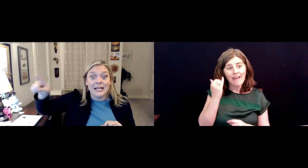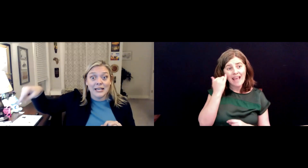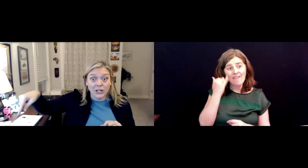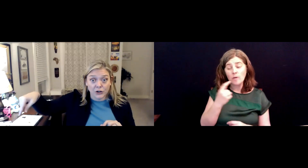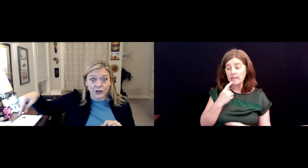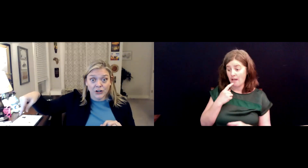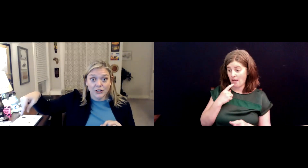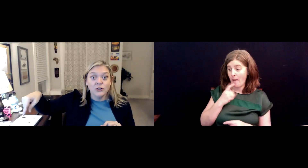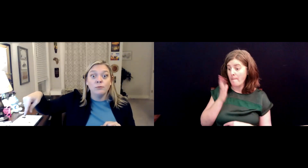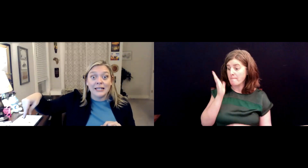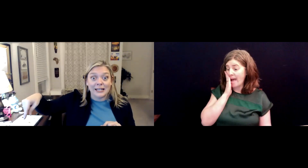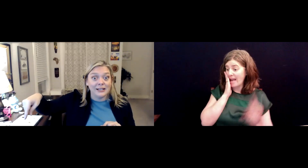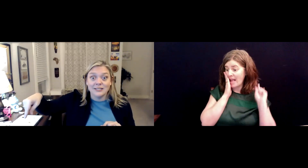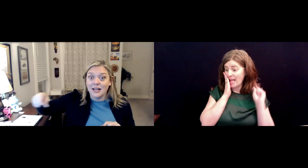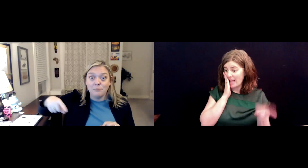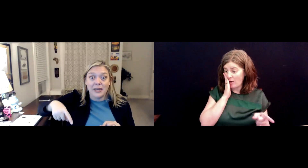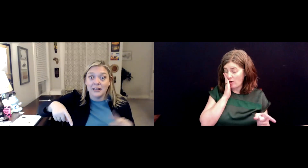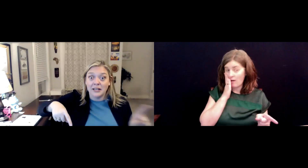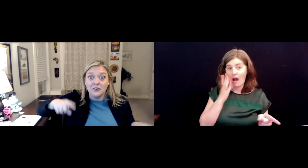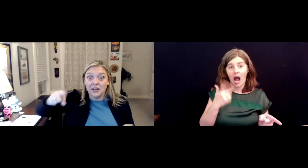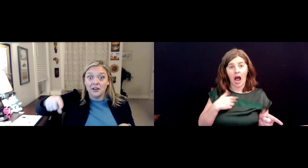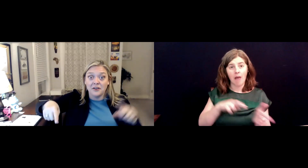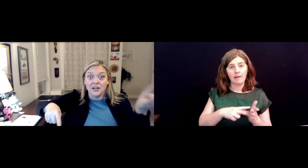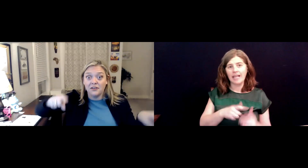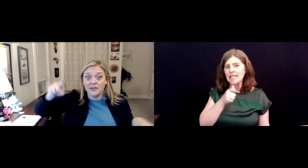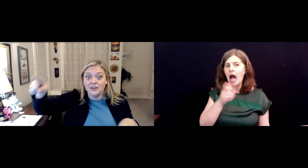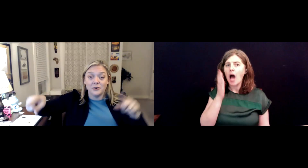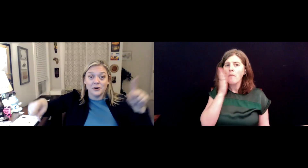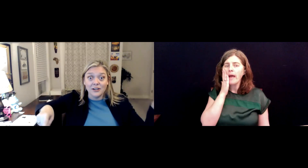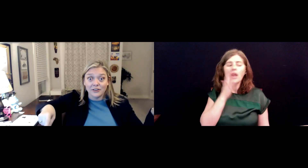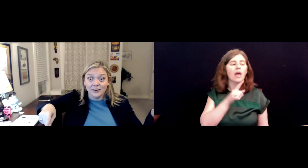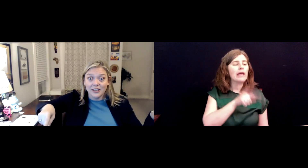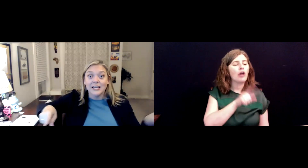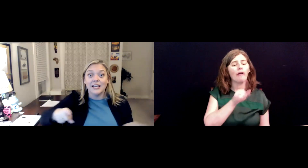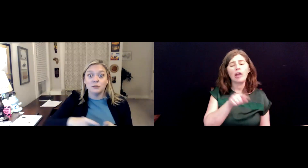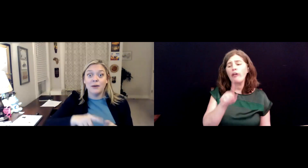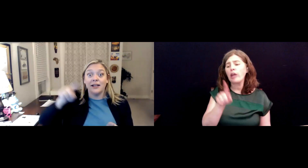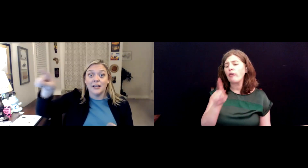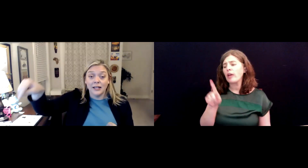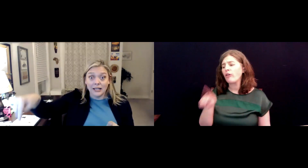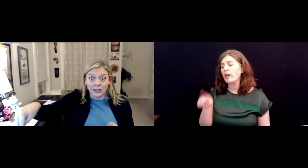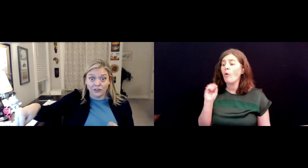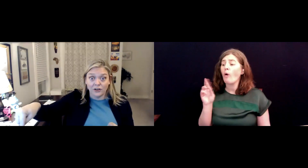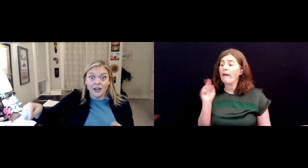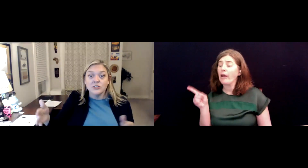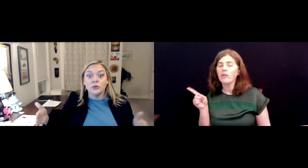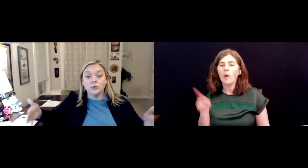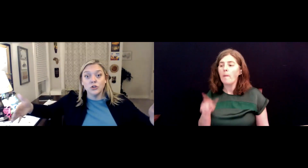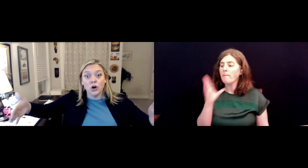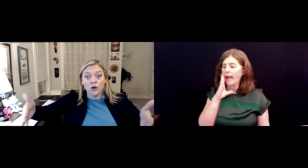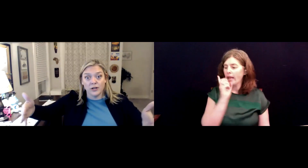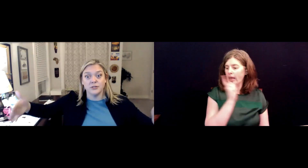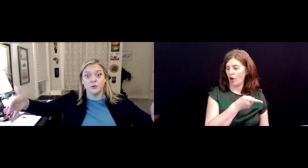bed here, you mean it. It's not bed here, here, here, here, or here. It's bed here. So